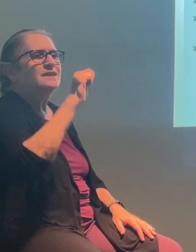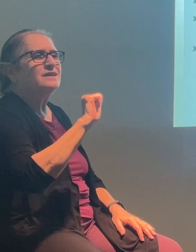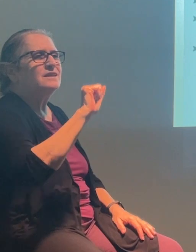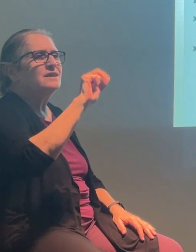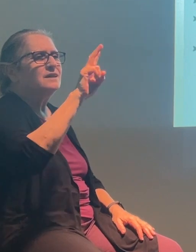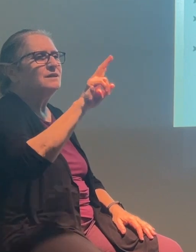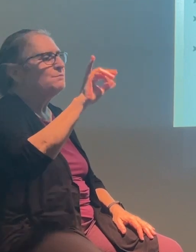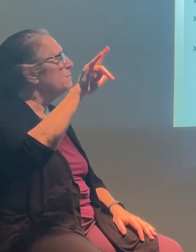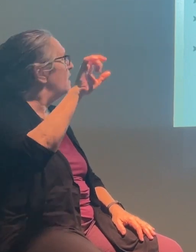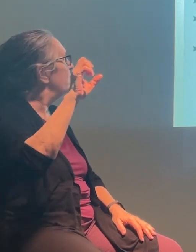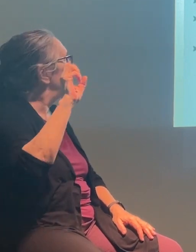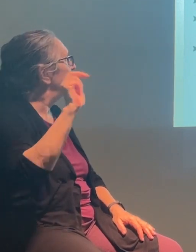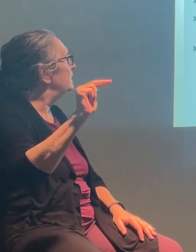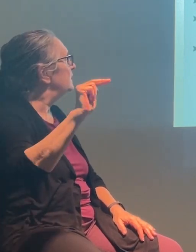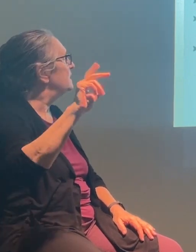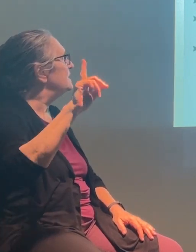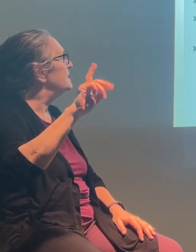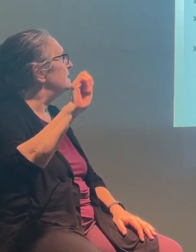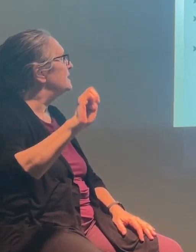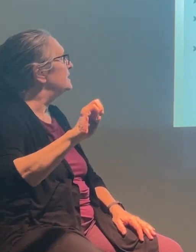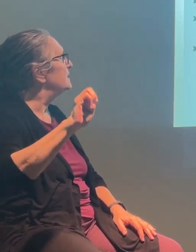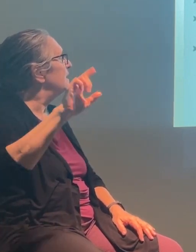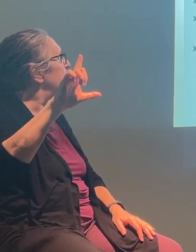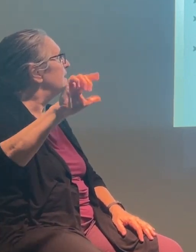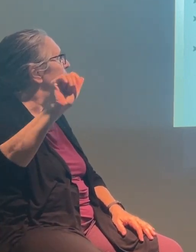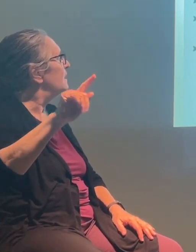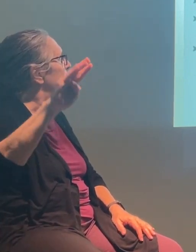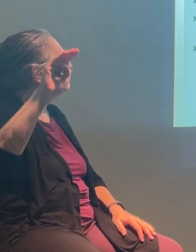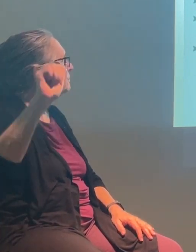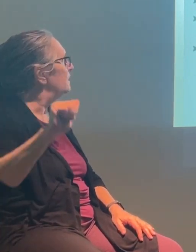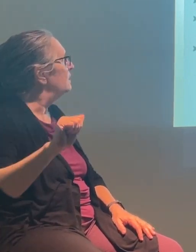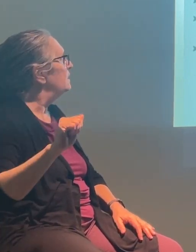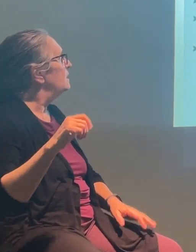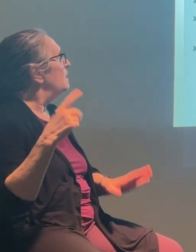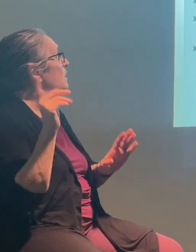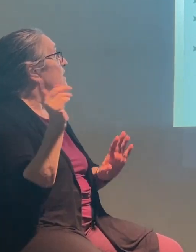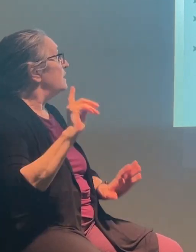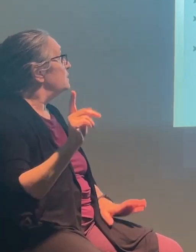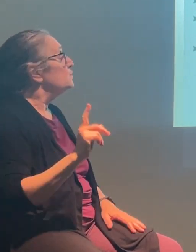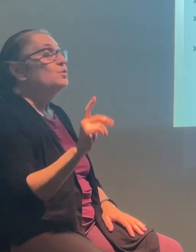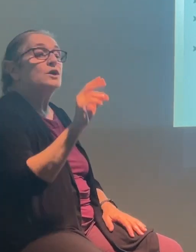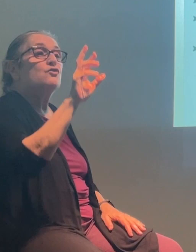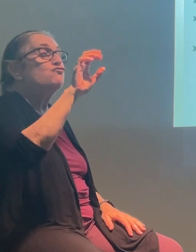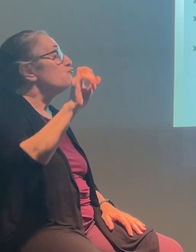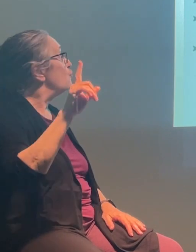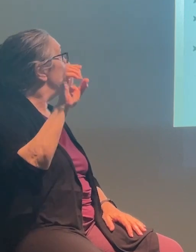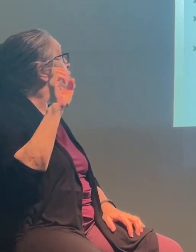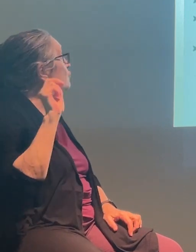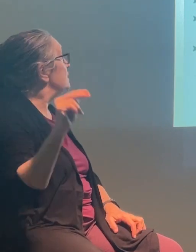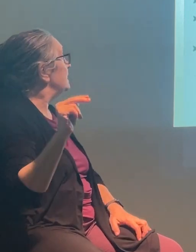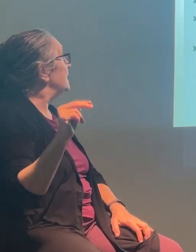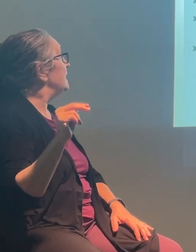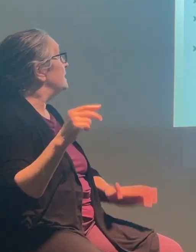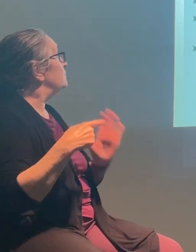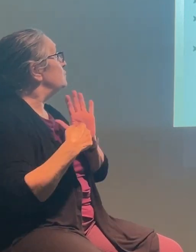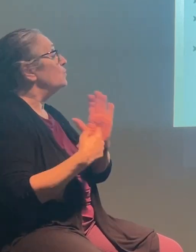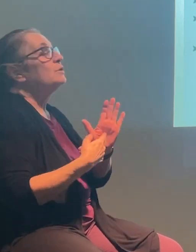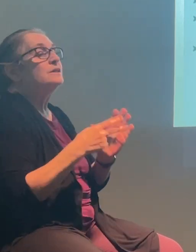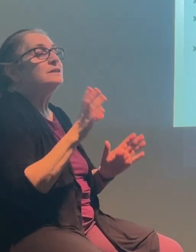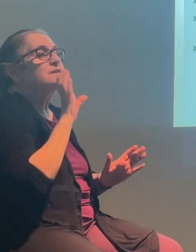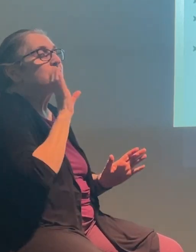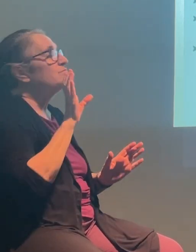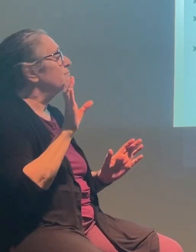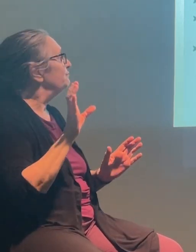the name of the City of Light. You know, like they set up a little town with the latest art, new technologies, new everything, but it's